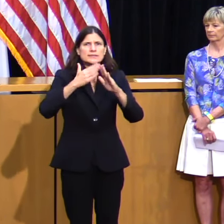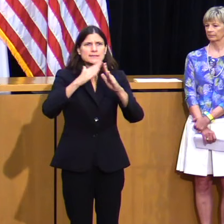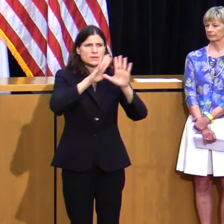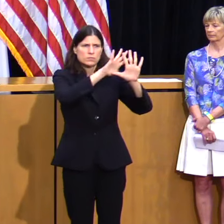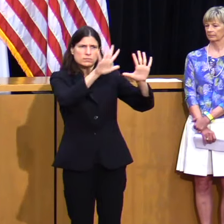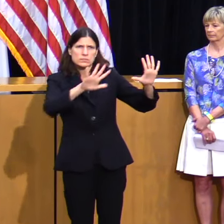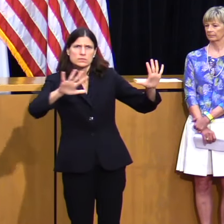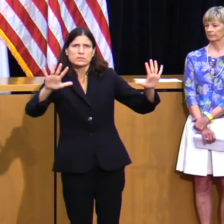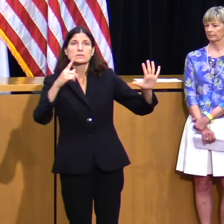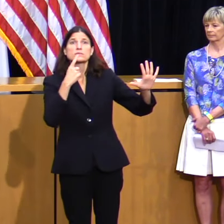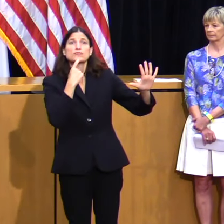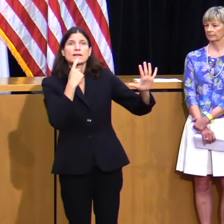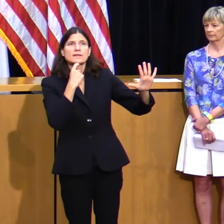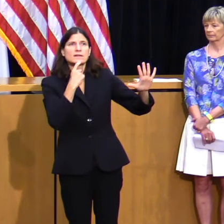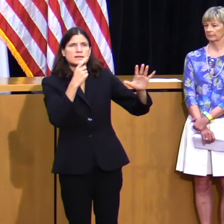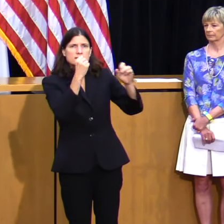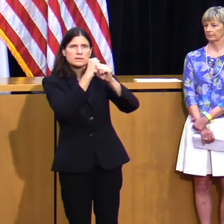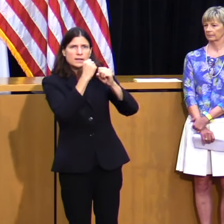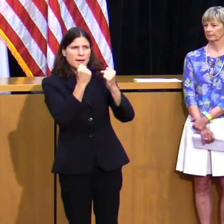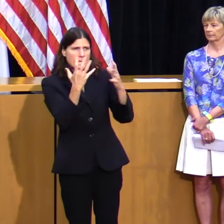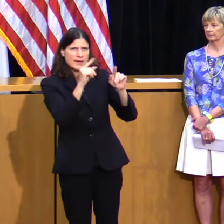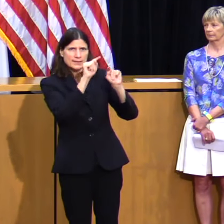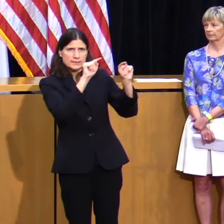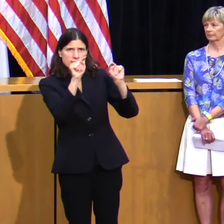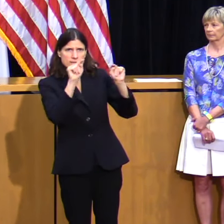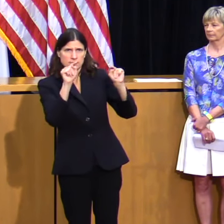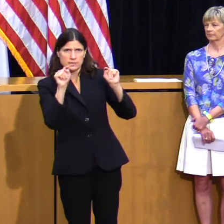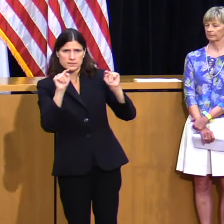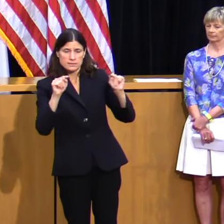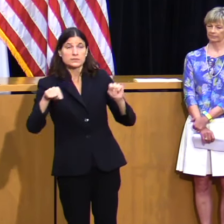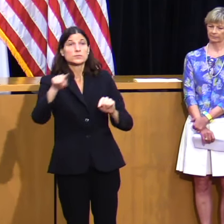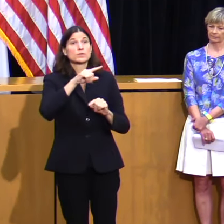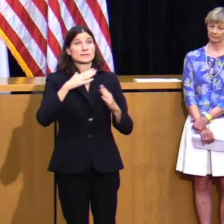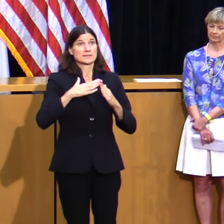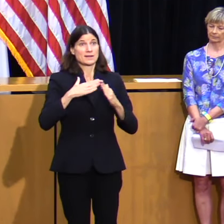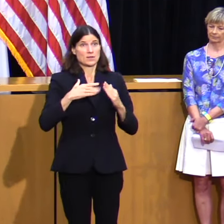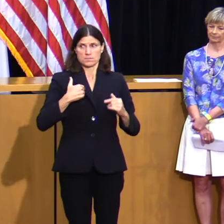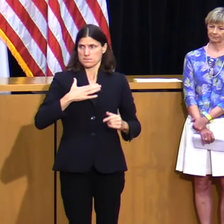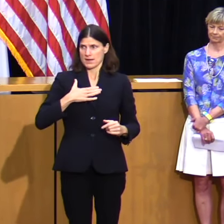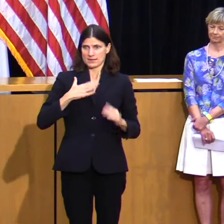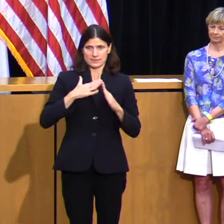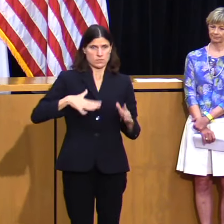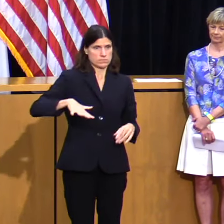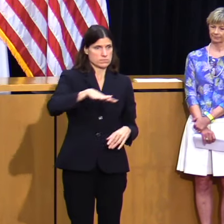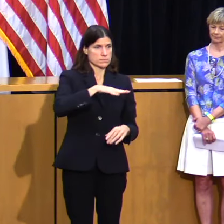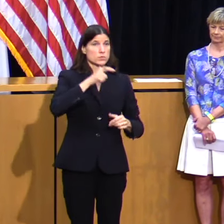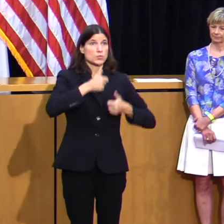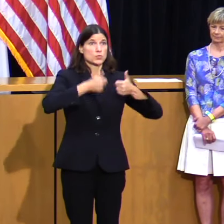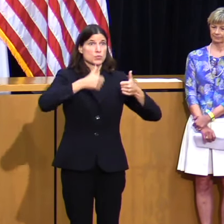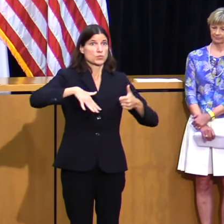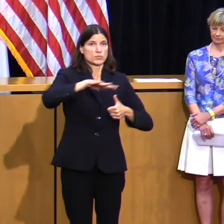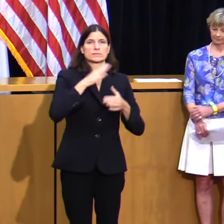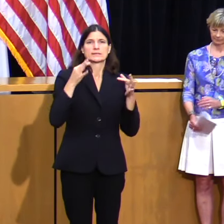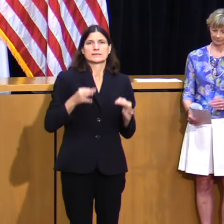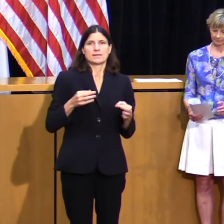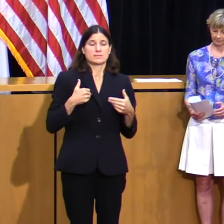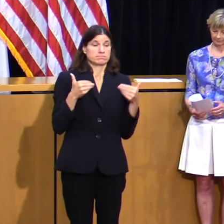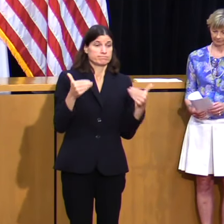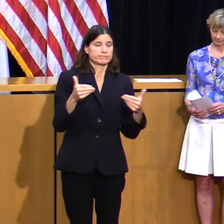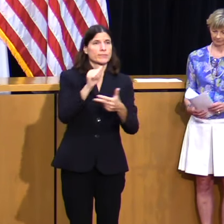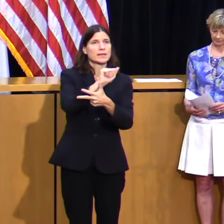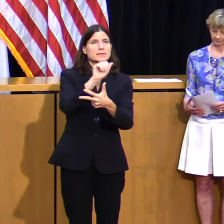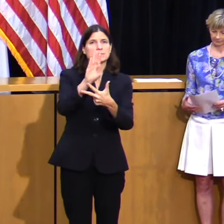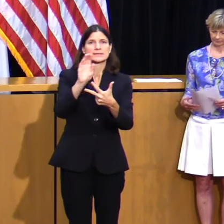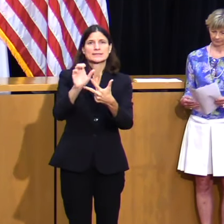fall reopening decisions. This enhanced data will also advise districts' future decisions should